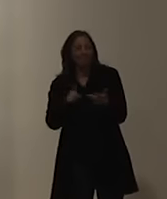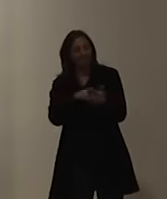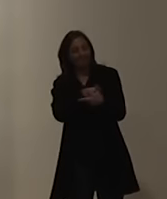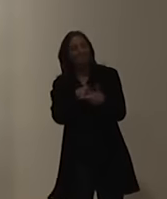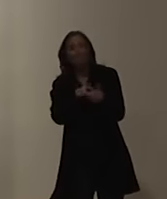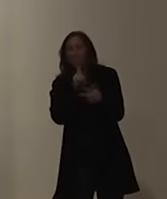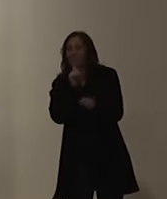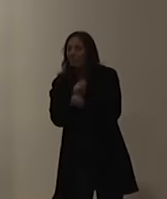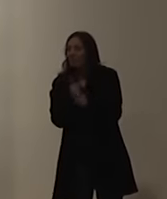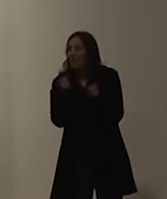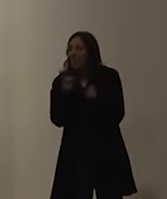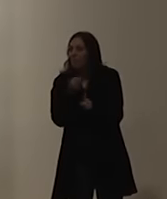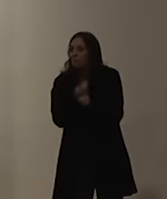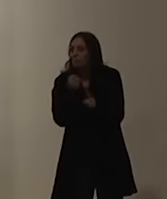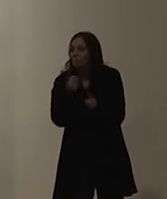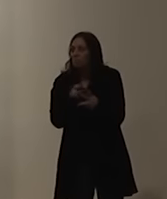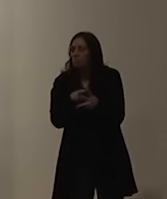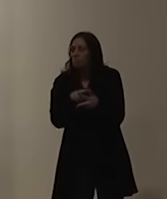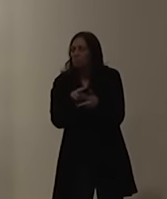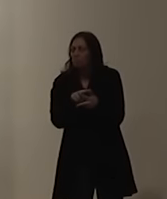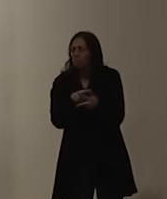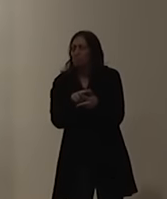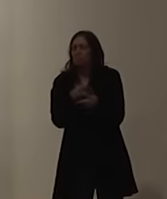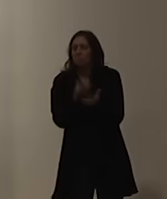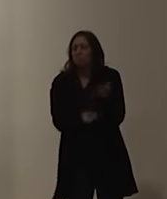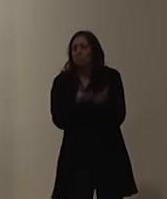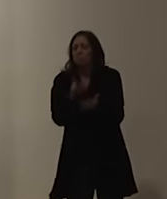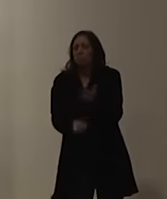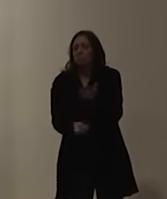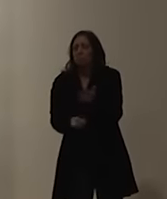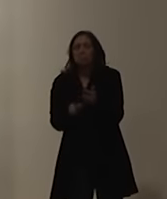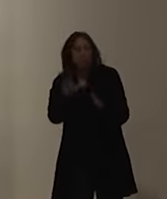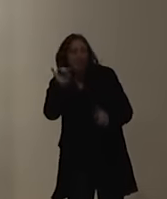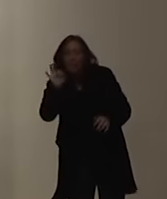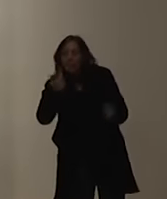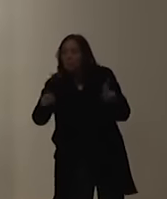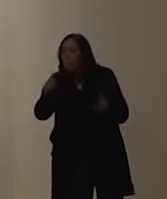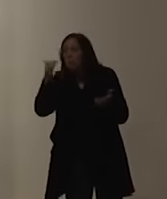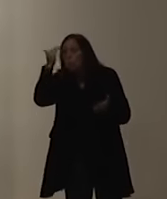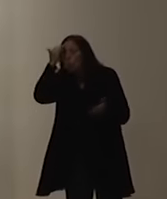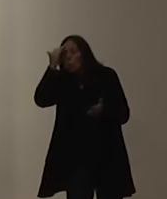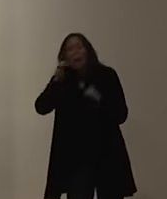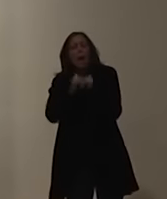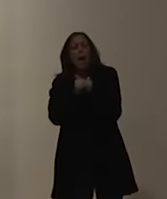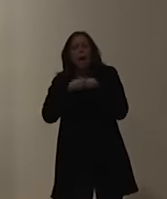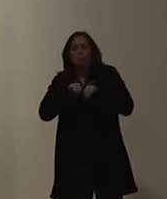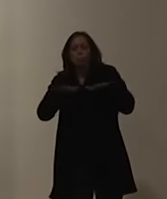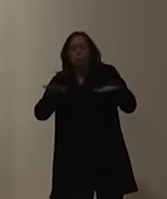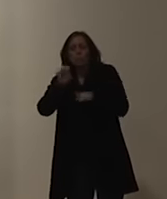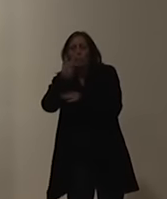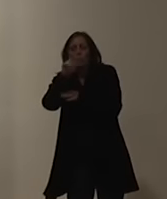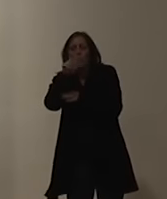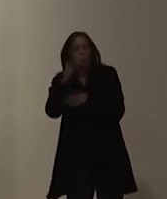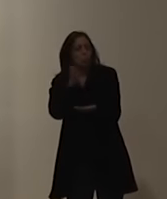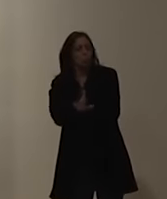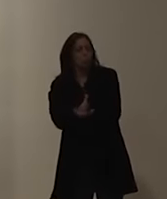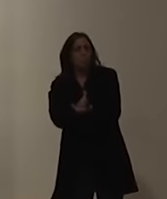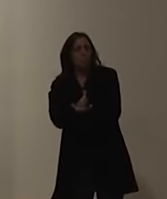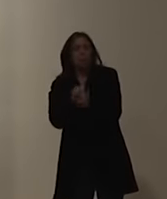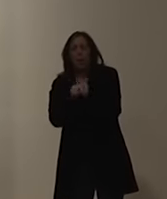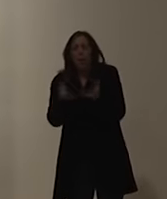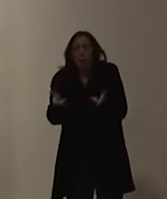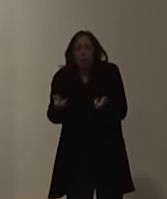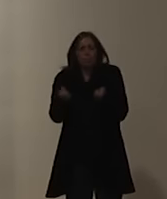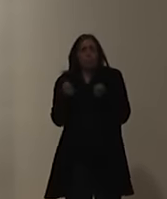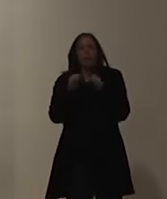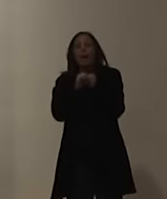know, people will say, well, how do we successfully stop Ebola? I would say we did not do things right. You know, there should not have been